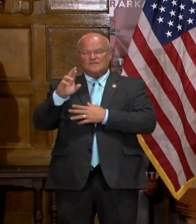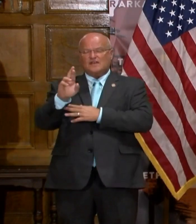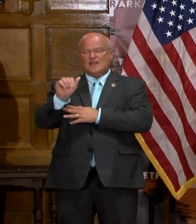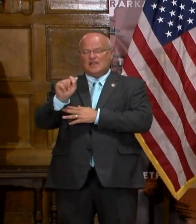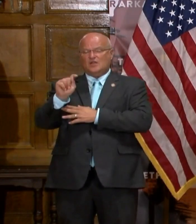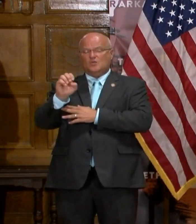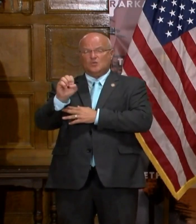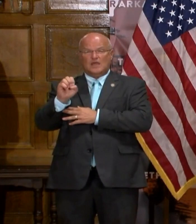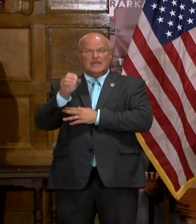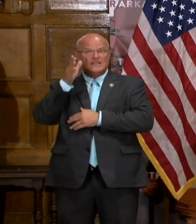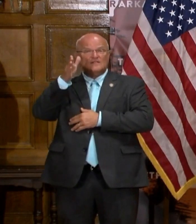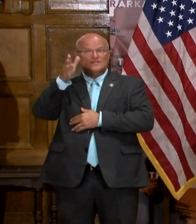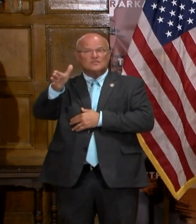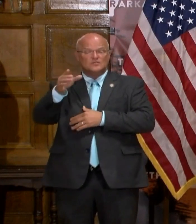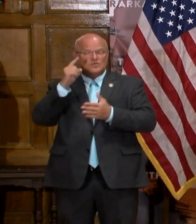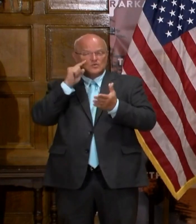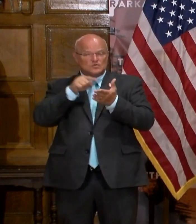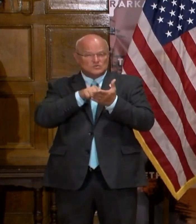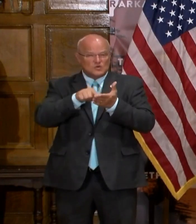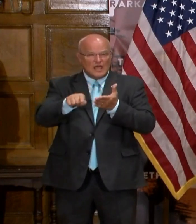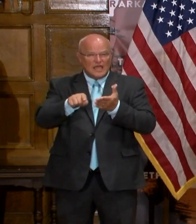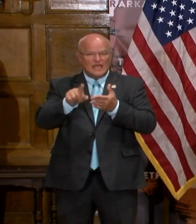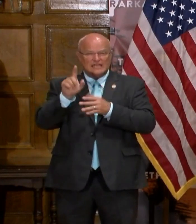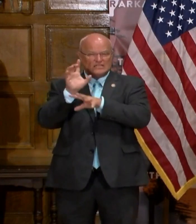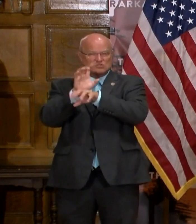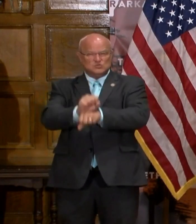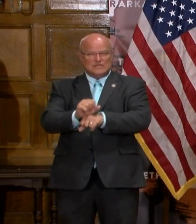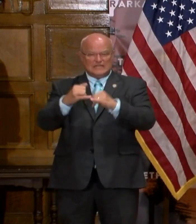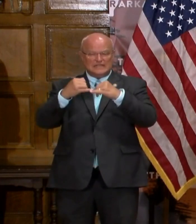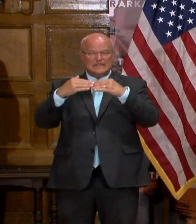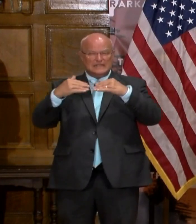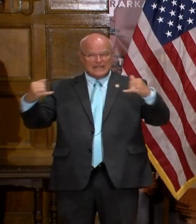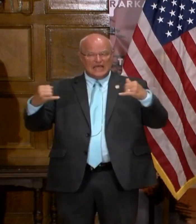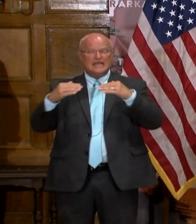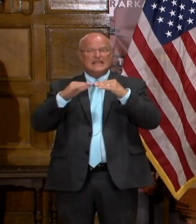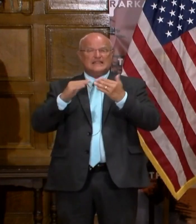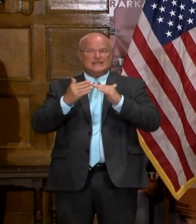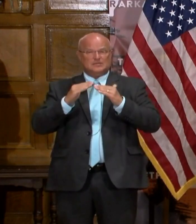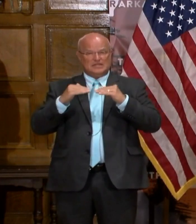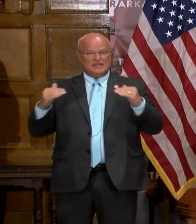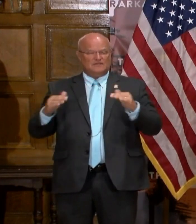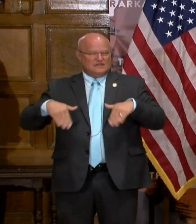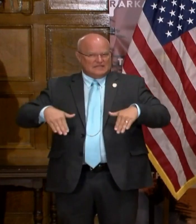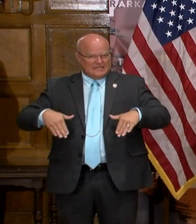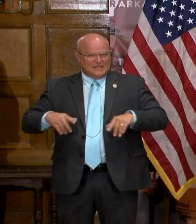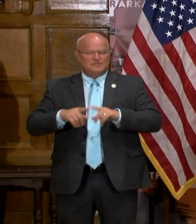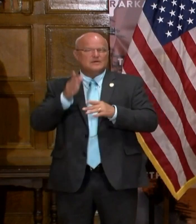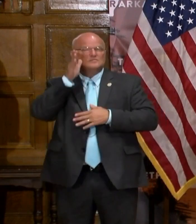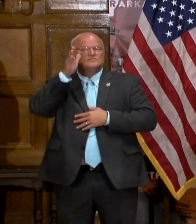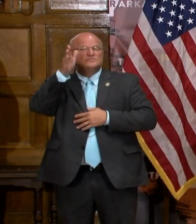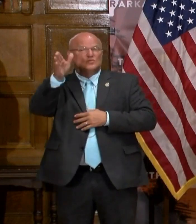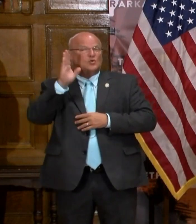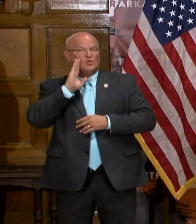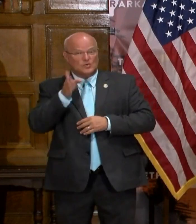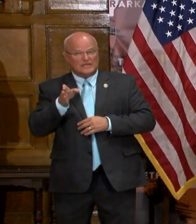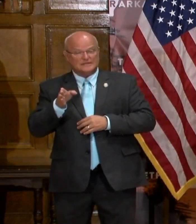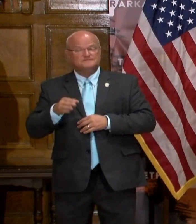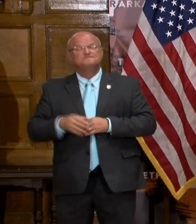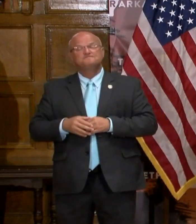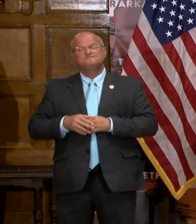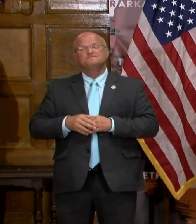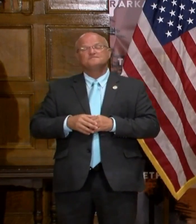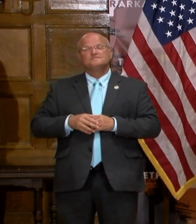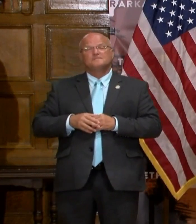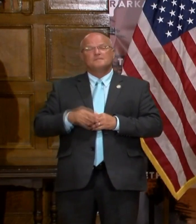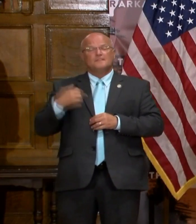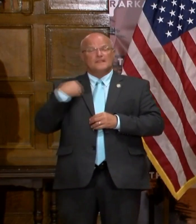in the future to actually be able to track a trend line at the community level. We're not there yet, but that will be forthcoming in the next week or